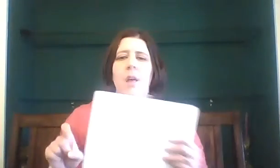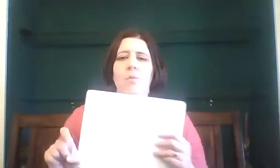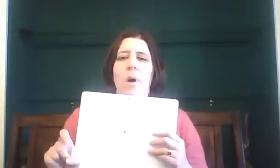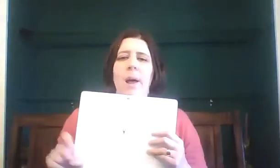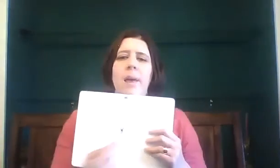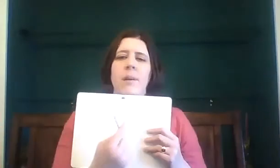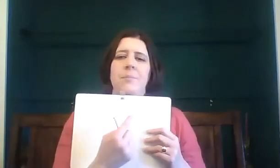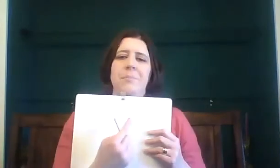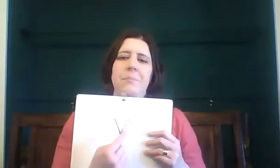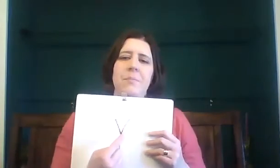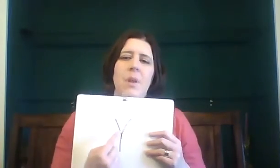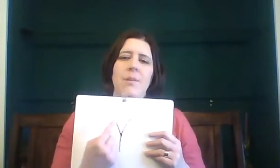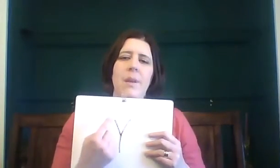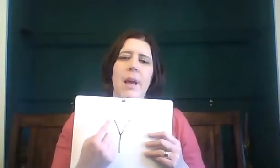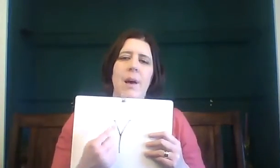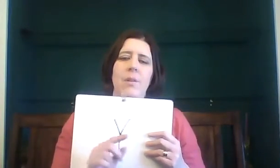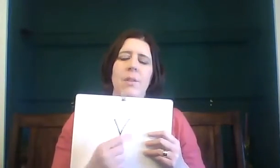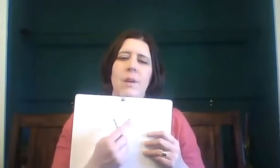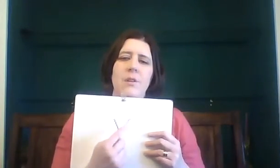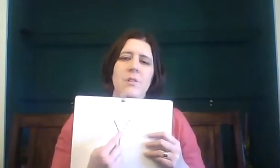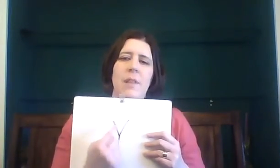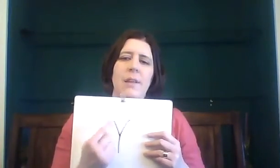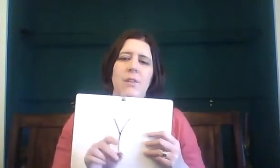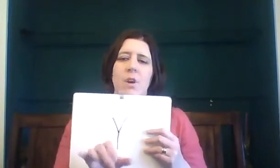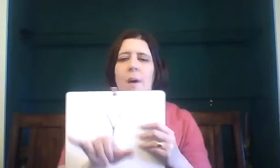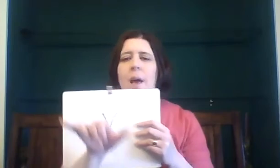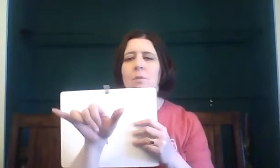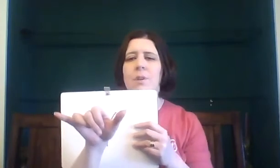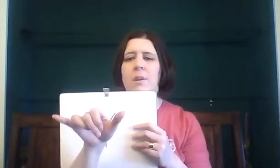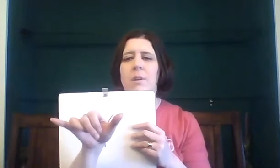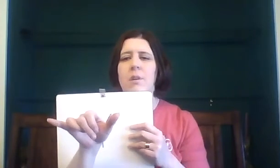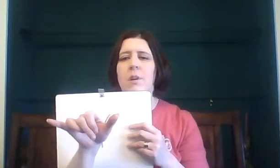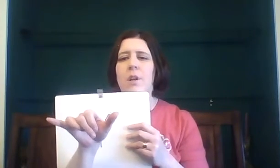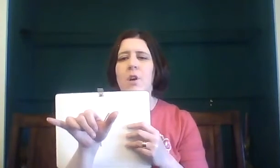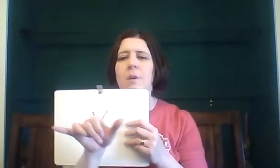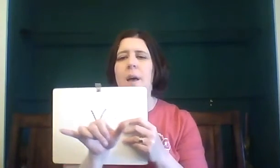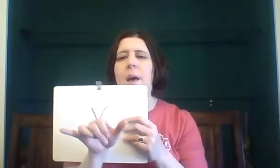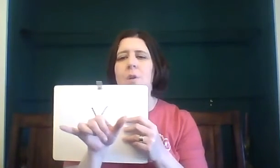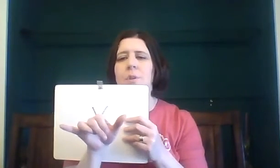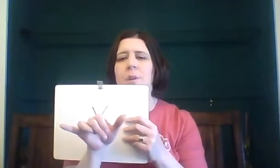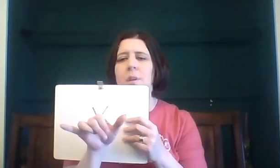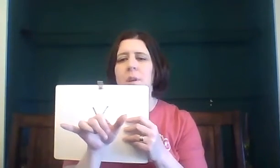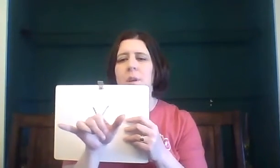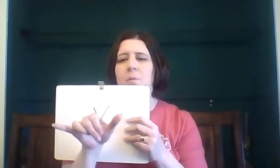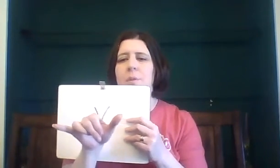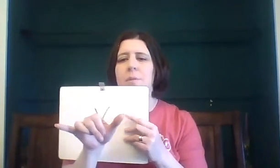And Y, see how the 2 lines go out. You're going to go out with